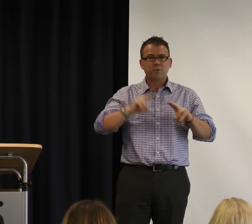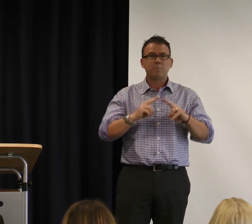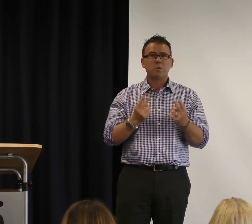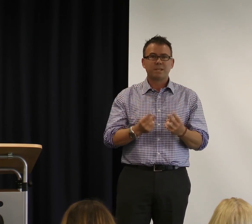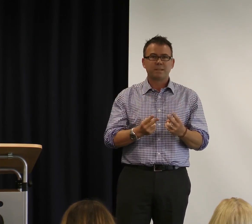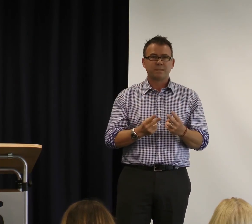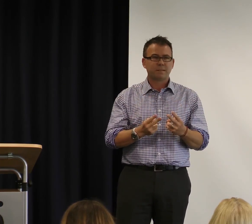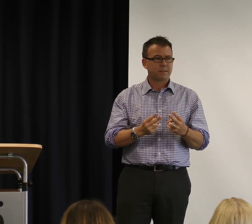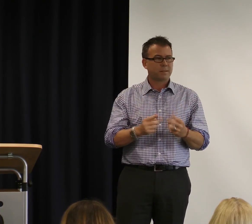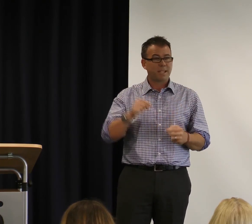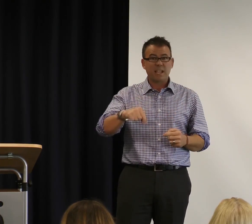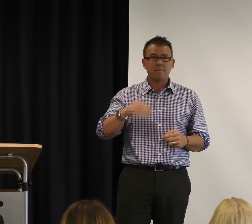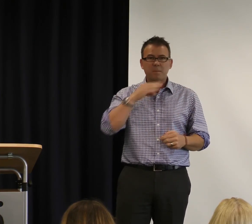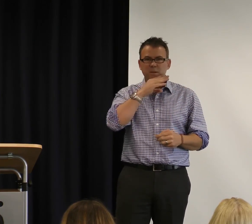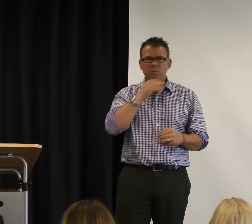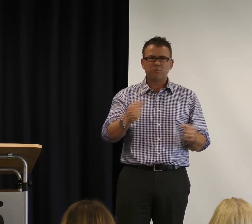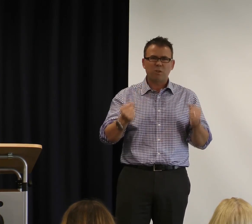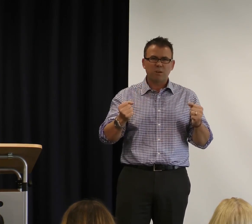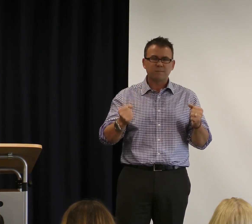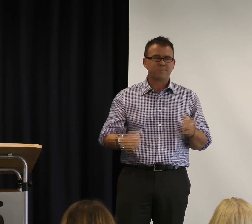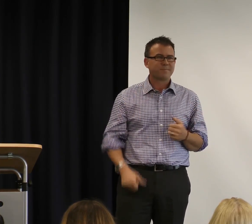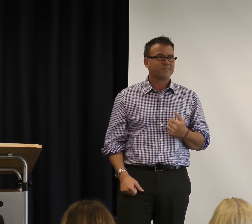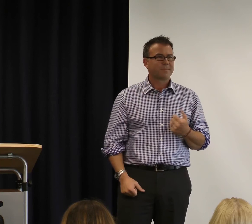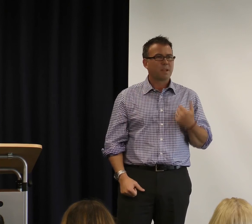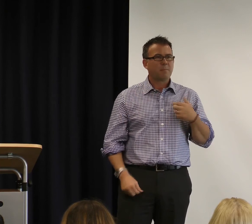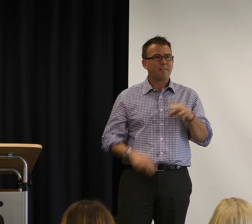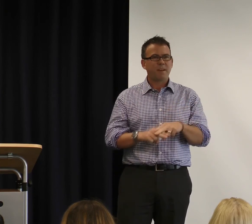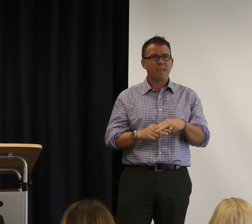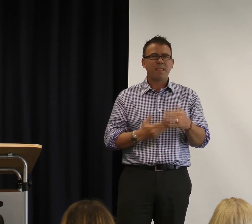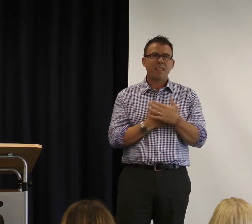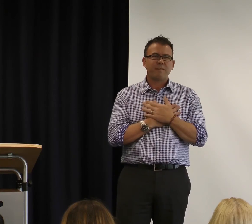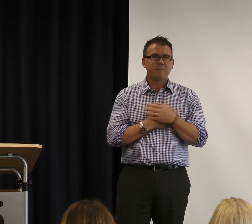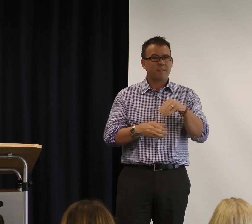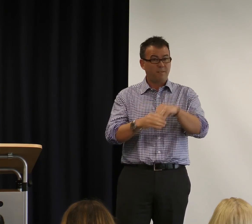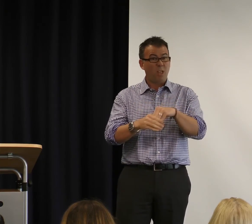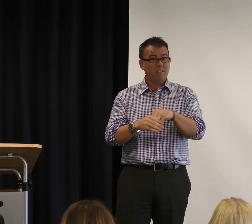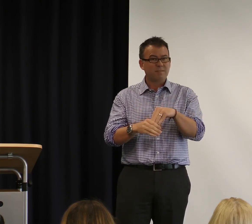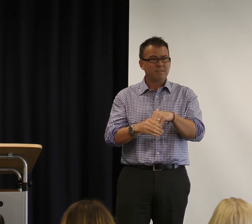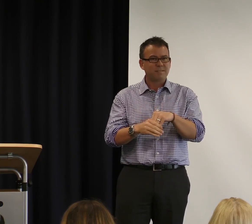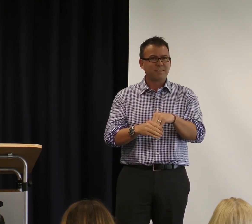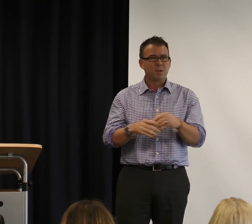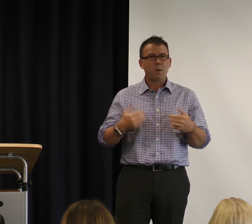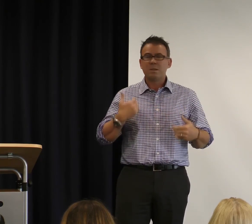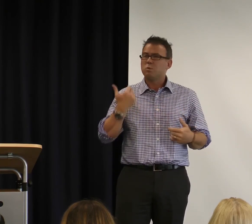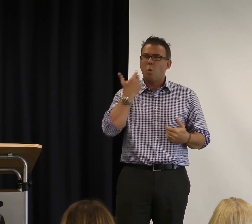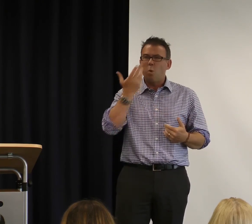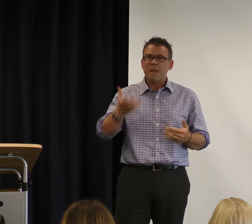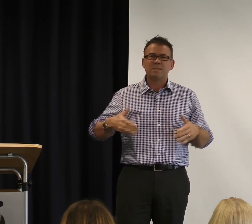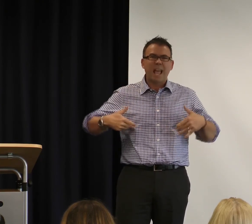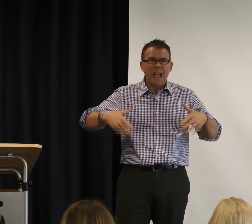I know growing up in the deaf community, here in Melbourne, it's a very strong, tight-knit community. My father loved being involved.